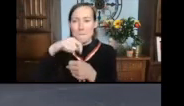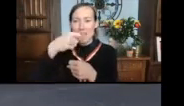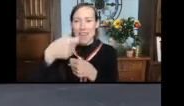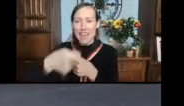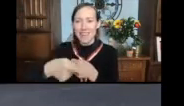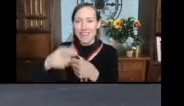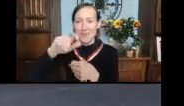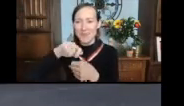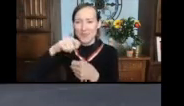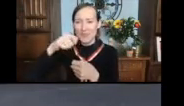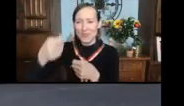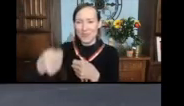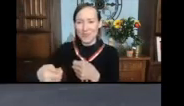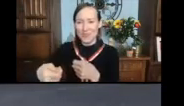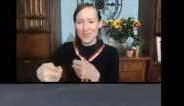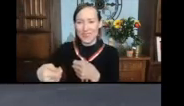Banana.